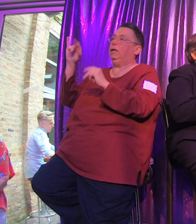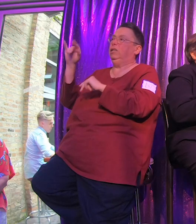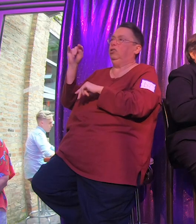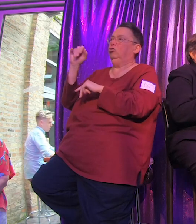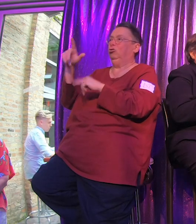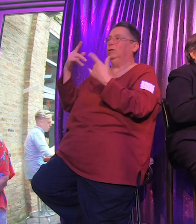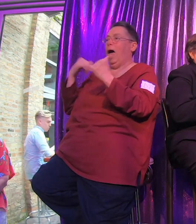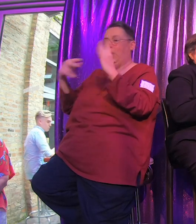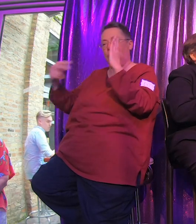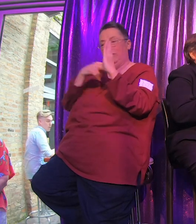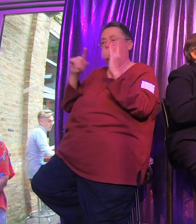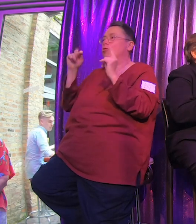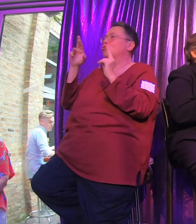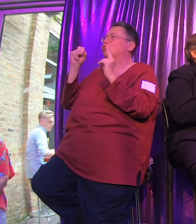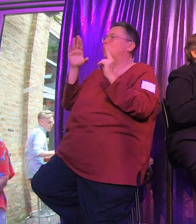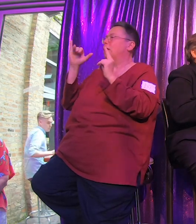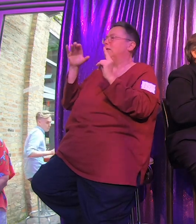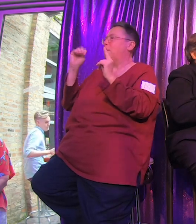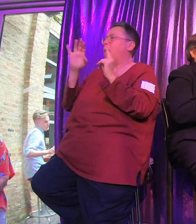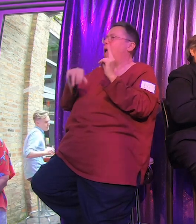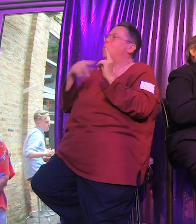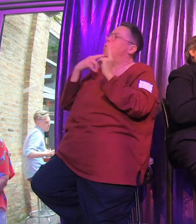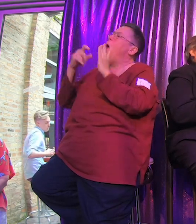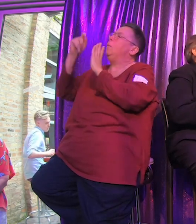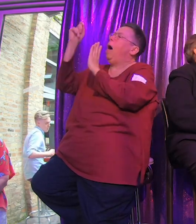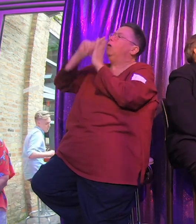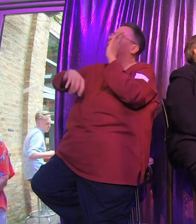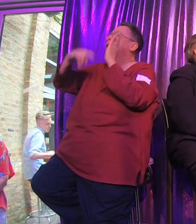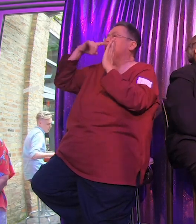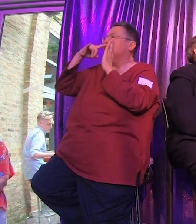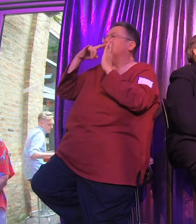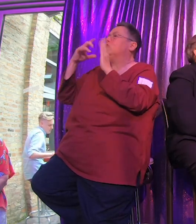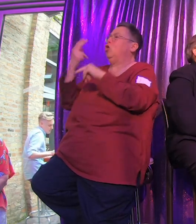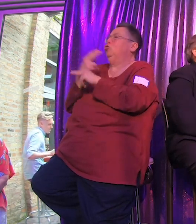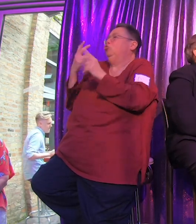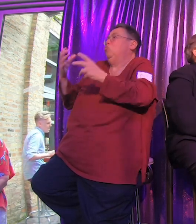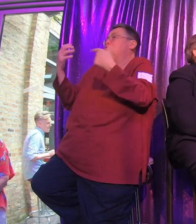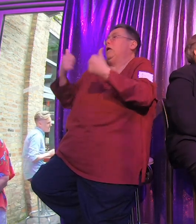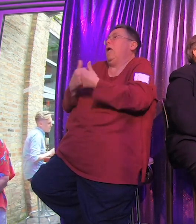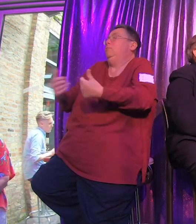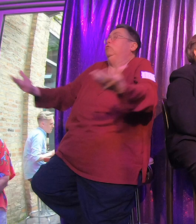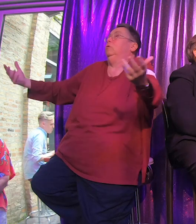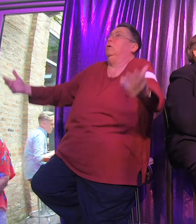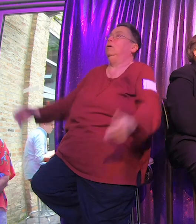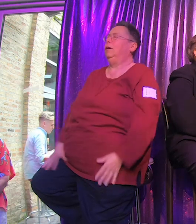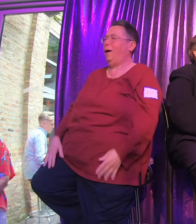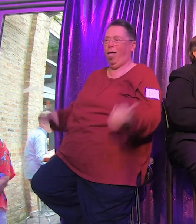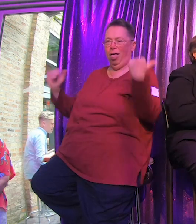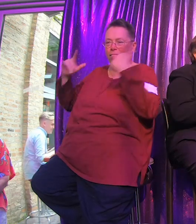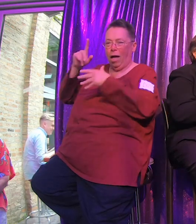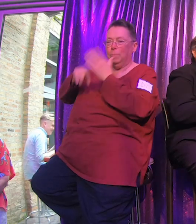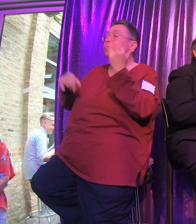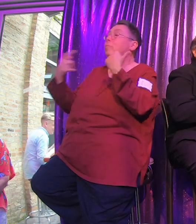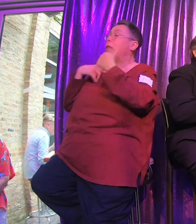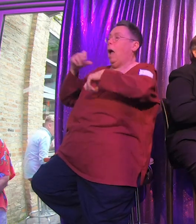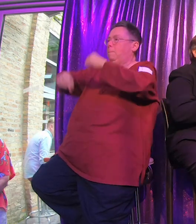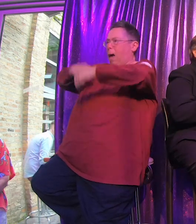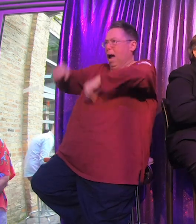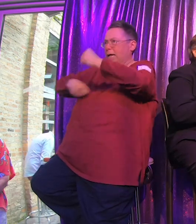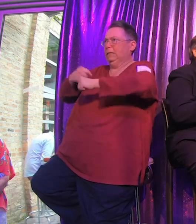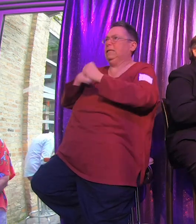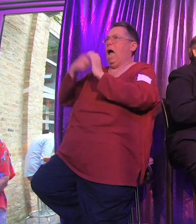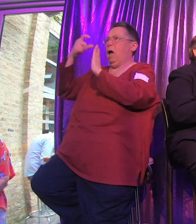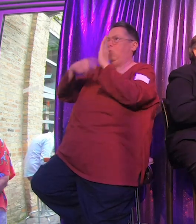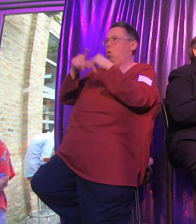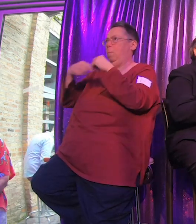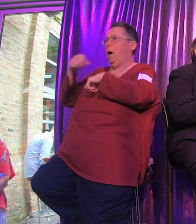and there's Tracy Baim writing about kids consumer items. Yeah. Like what? What would you? Bikes. I know I wrote about